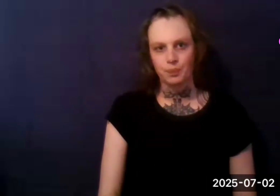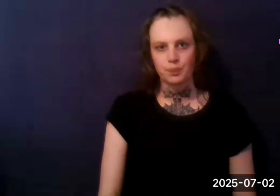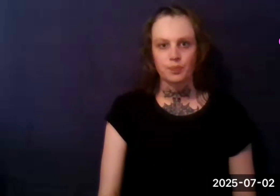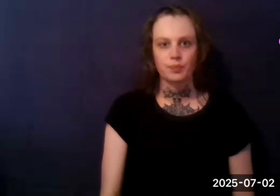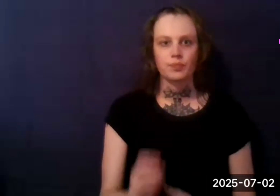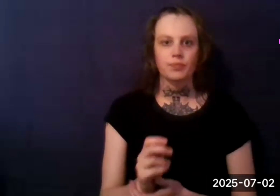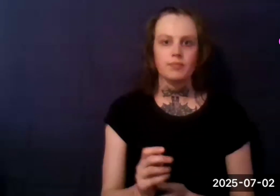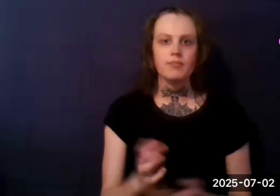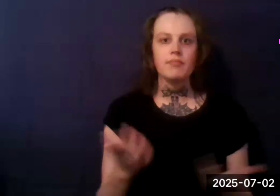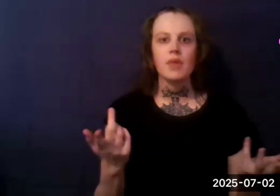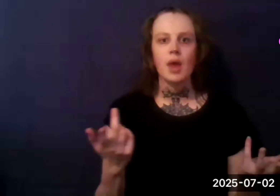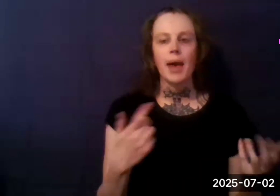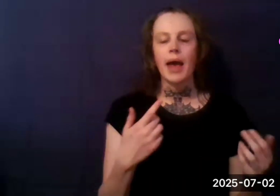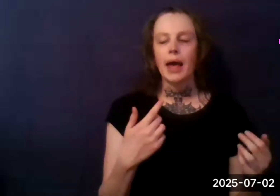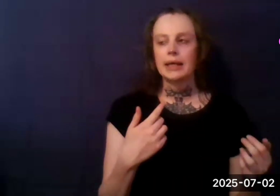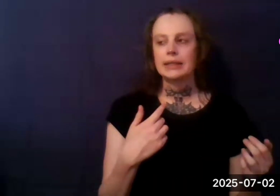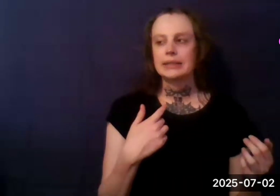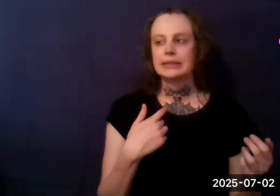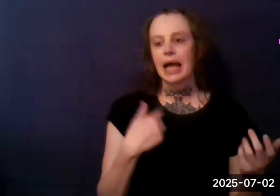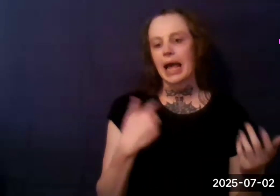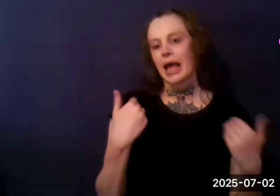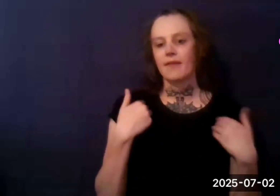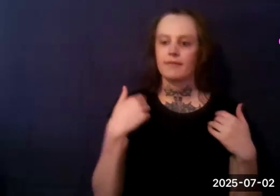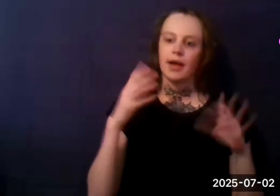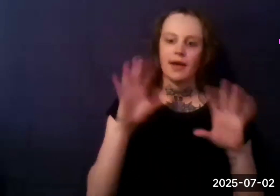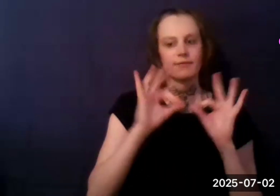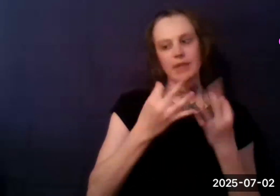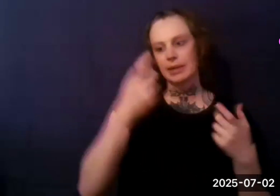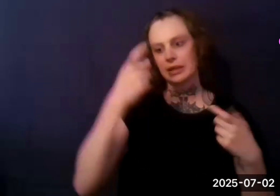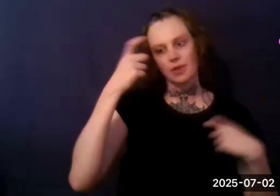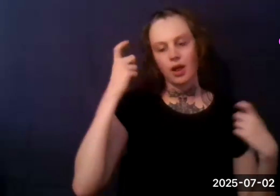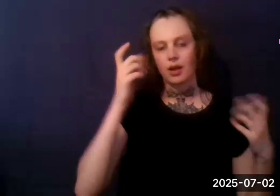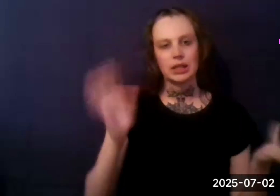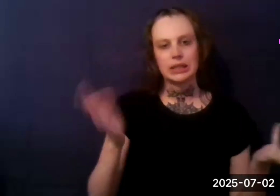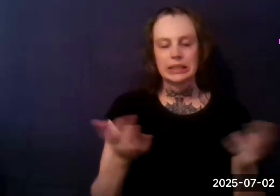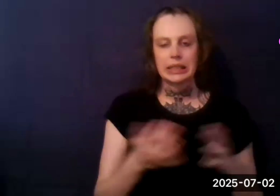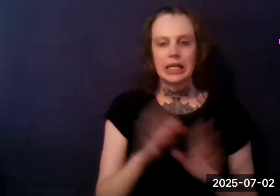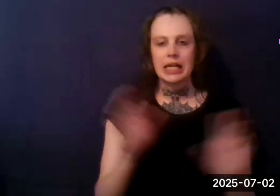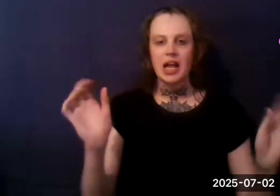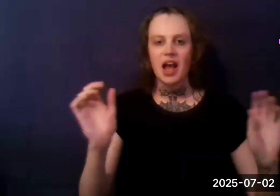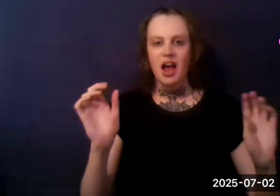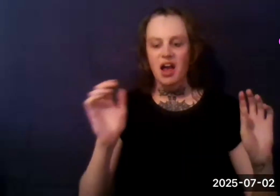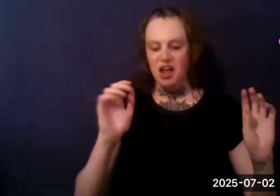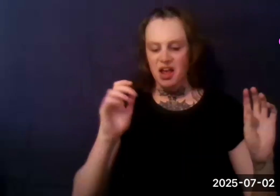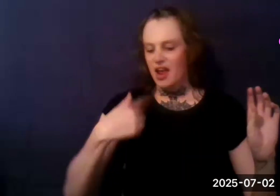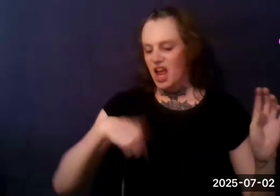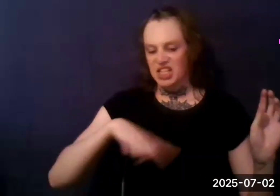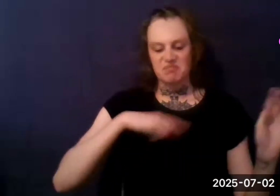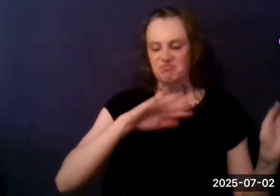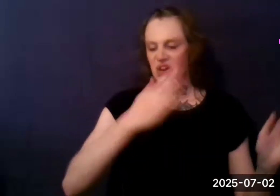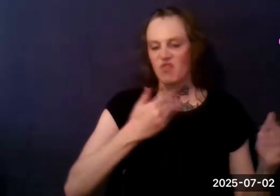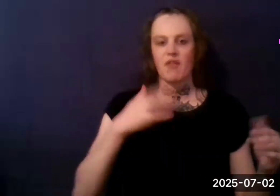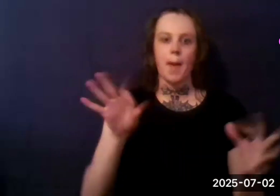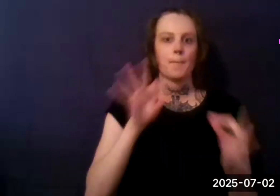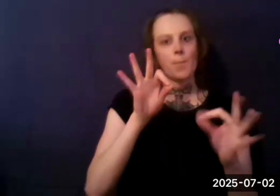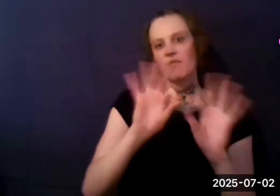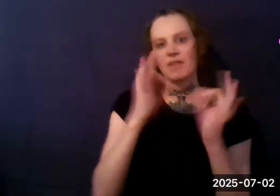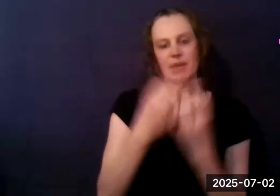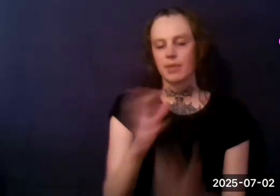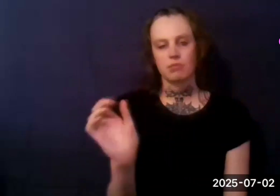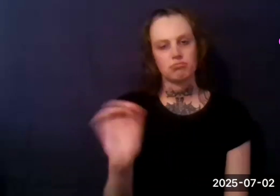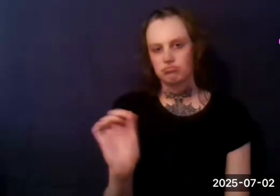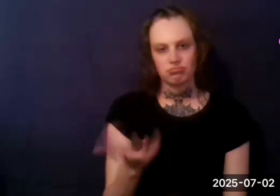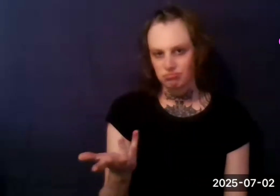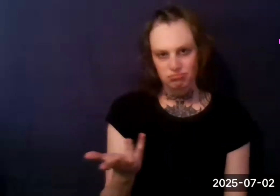like family trauma and stuff. It's like, listen, I don't think any of us have ever had a perfect family life. Um, and like,